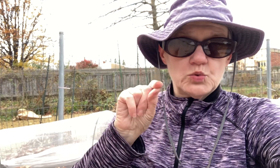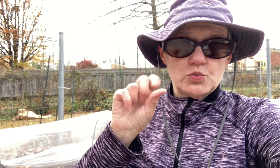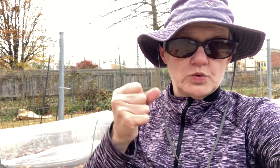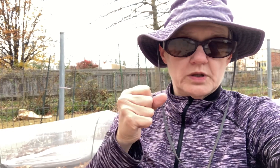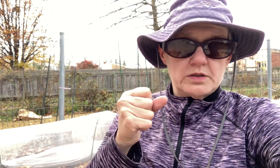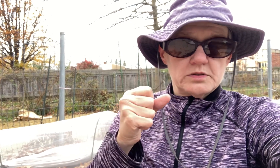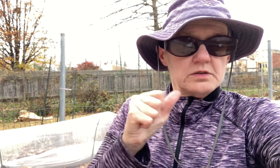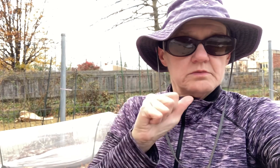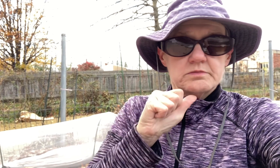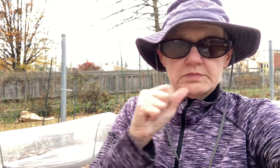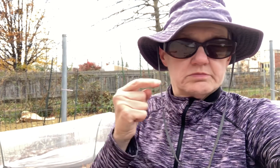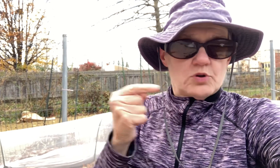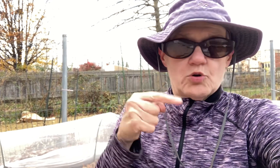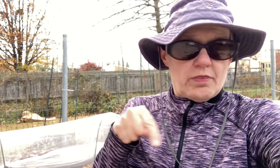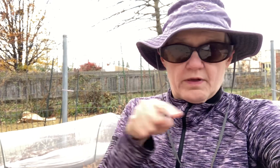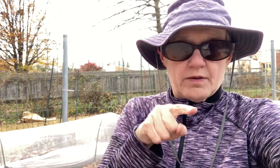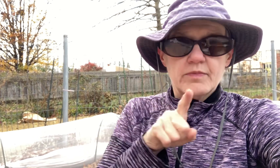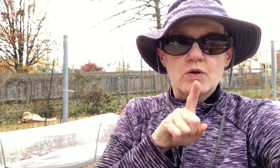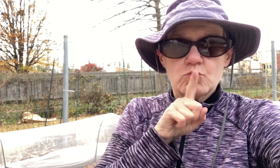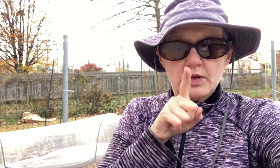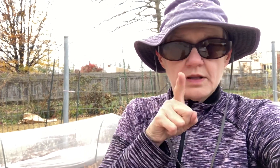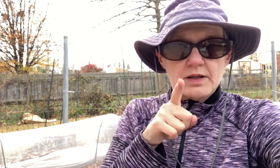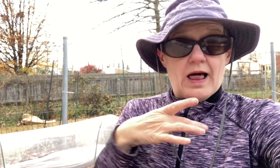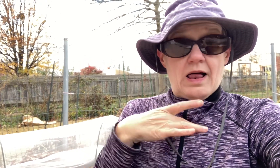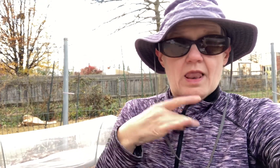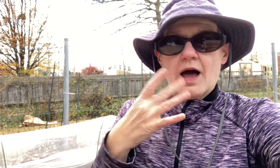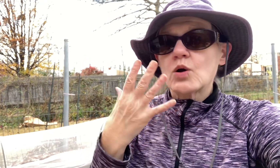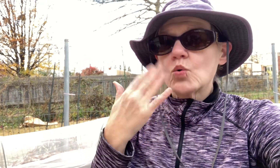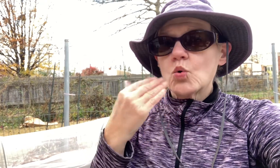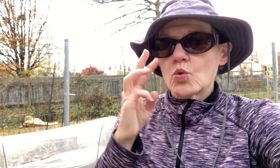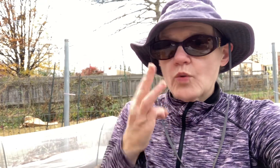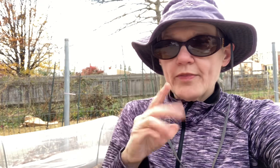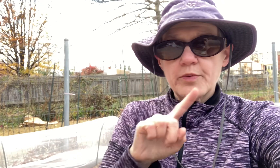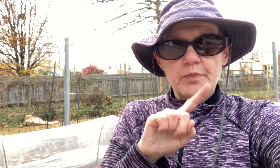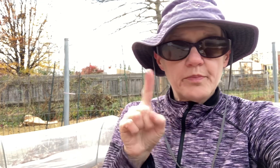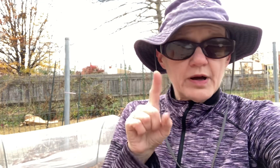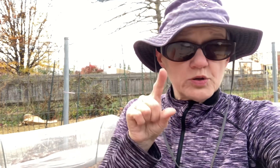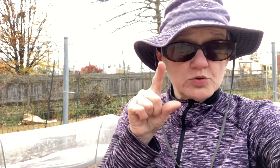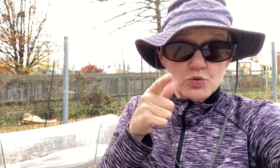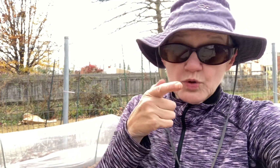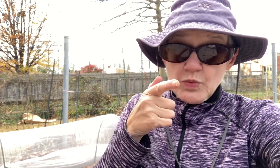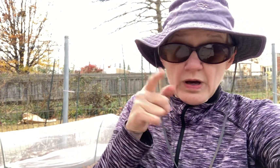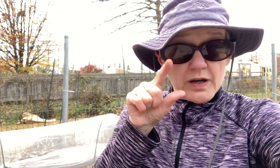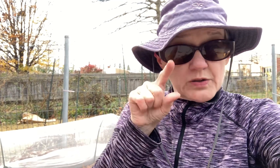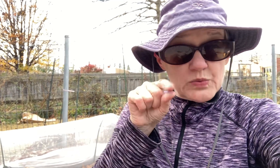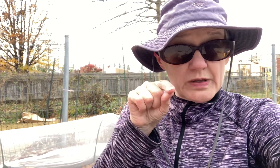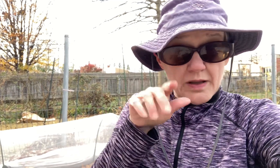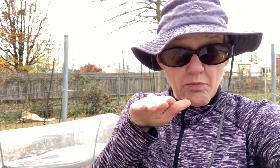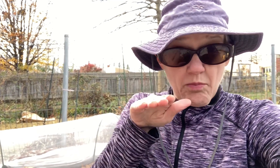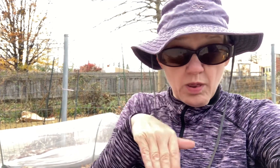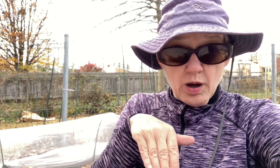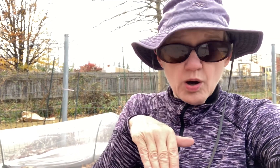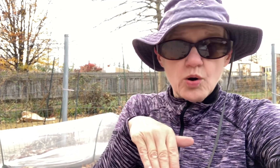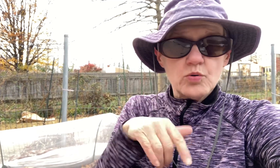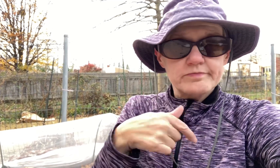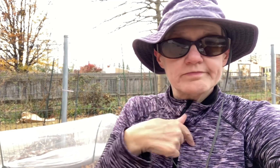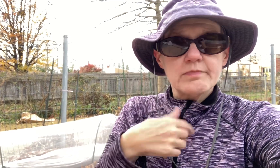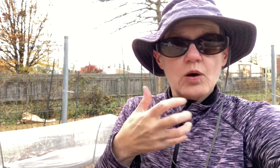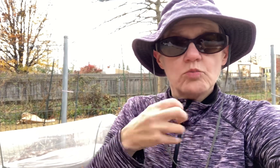in the mid to upper 20s, and they like that cooler weather, but 21, 20 and below,